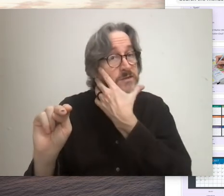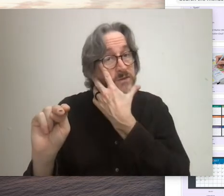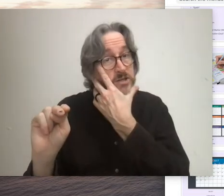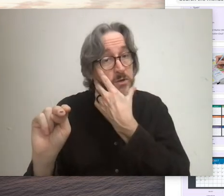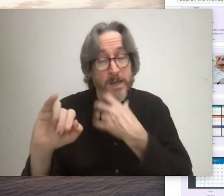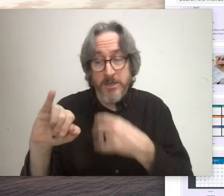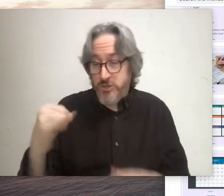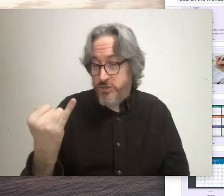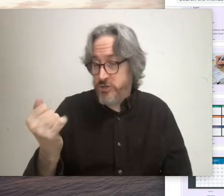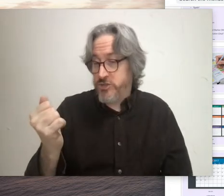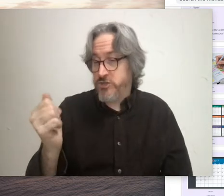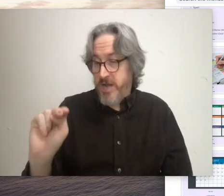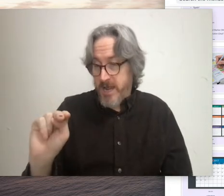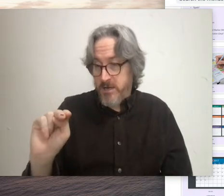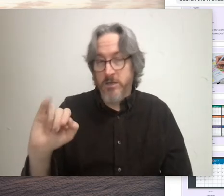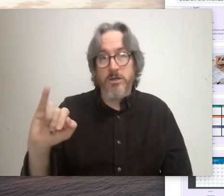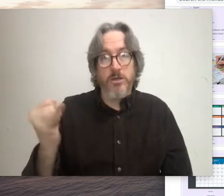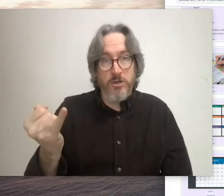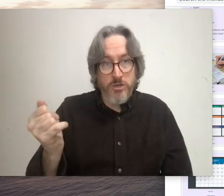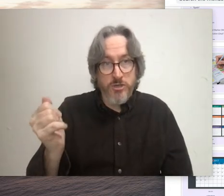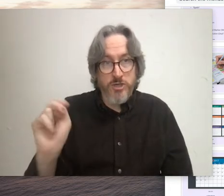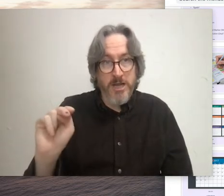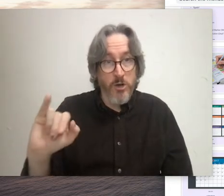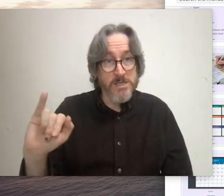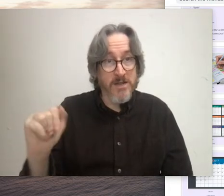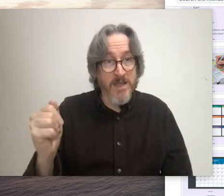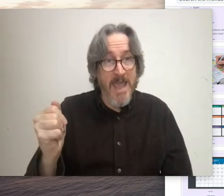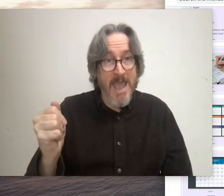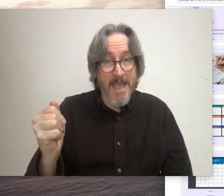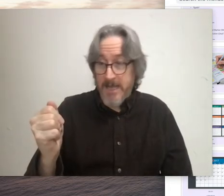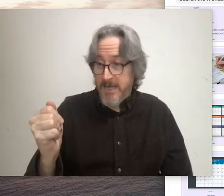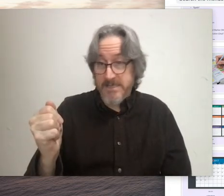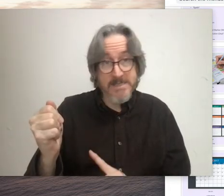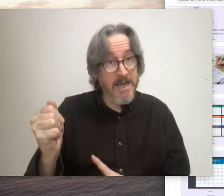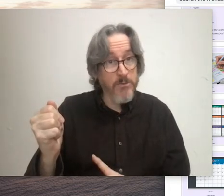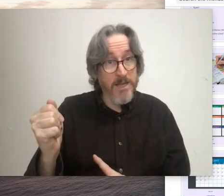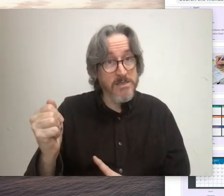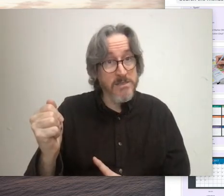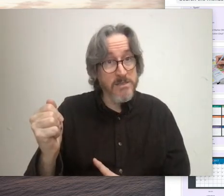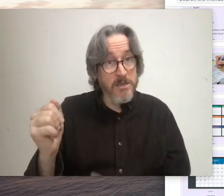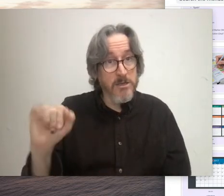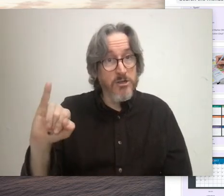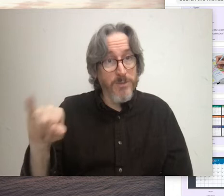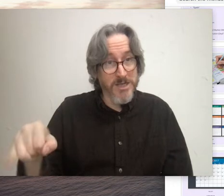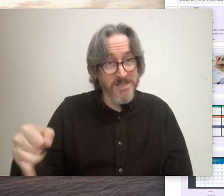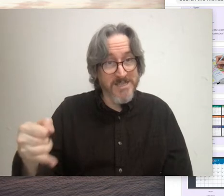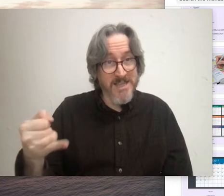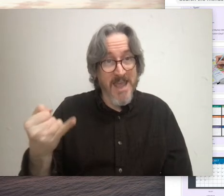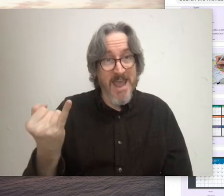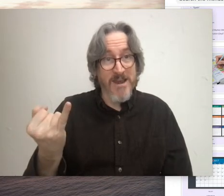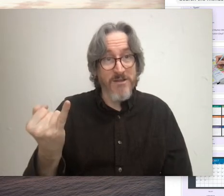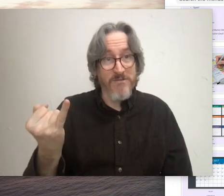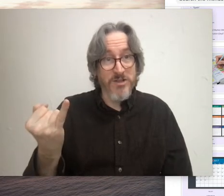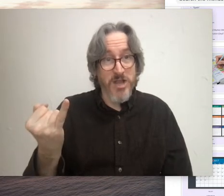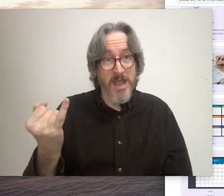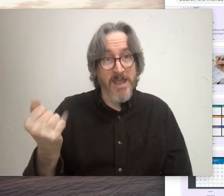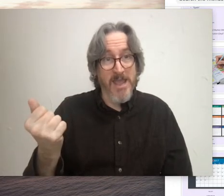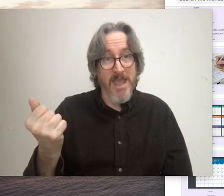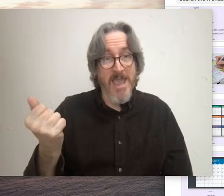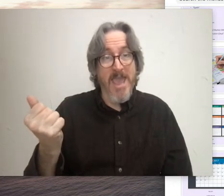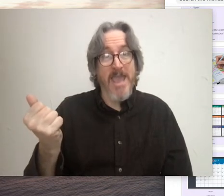most efficient way. Jan, Jan. Notice how the A is sideways because it's the end of